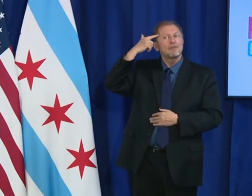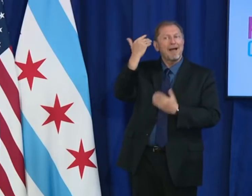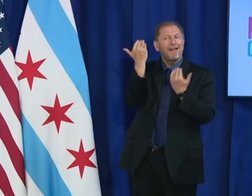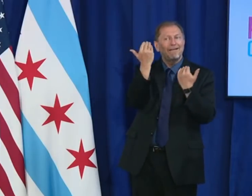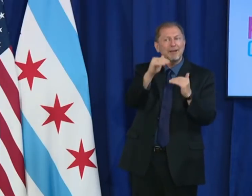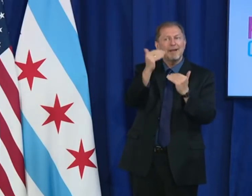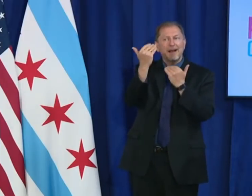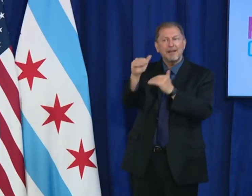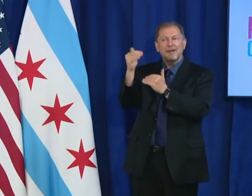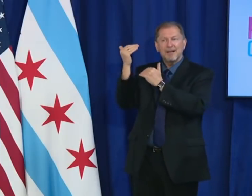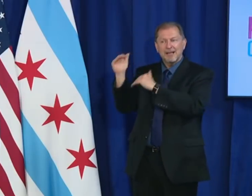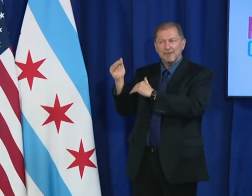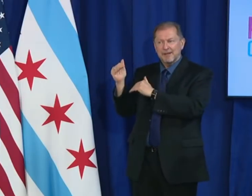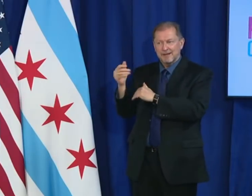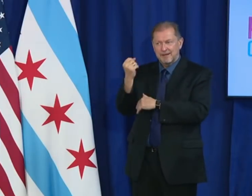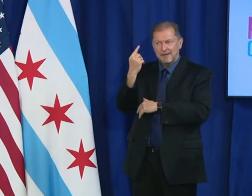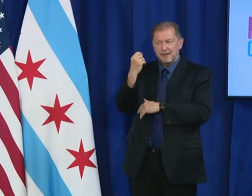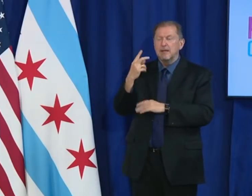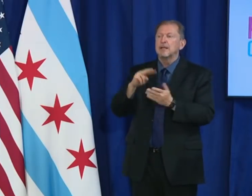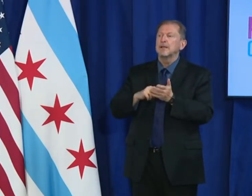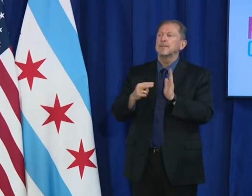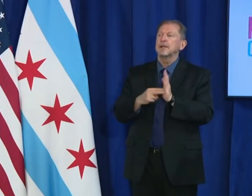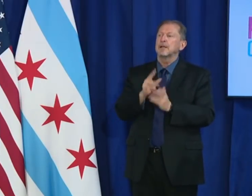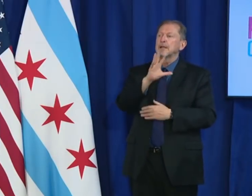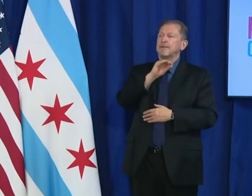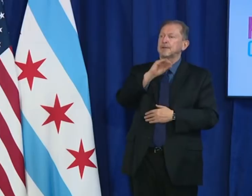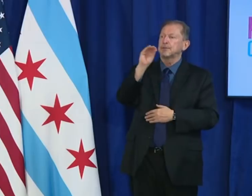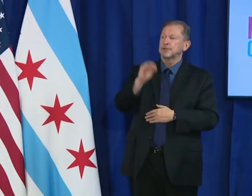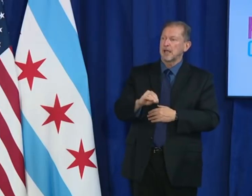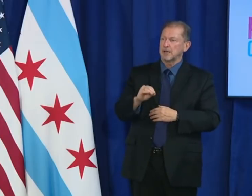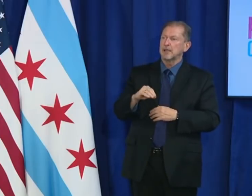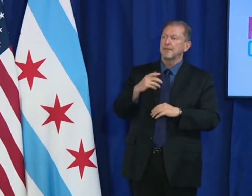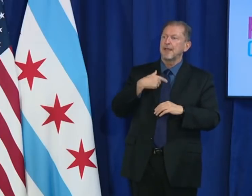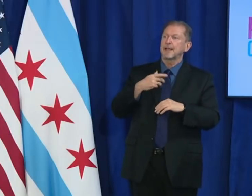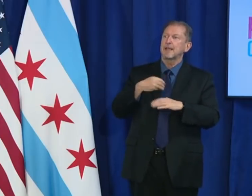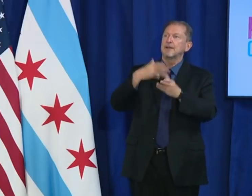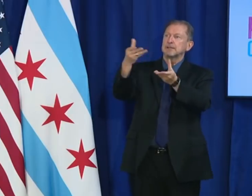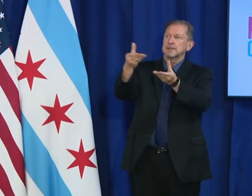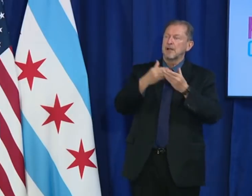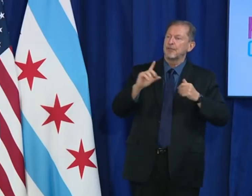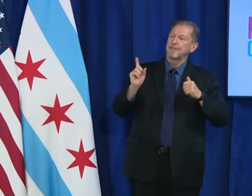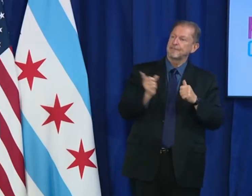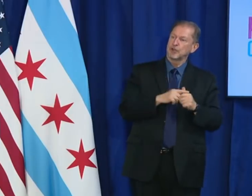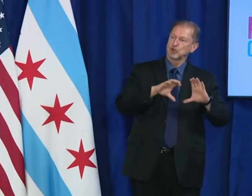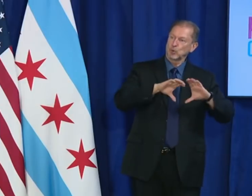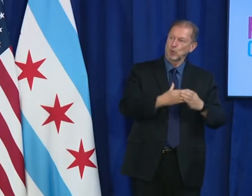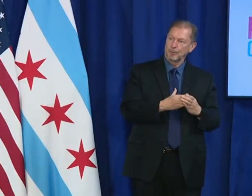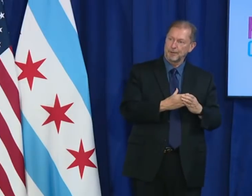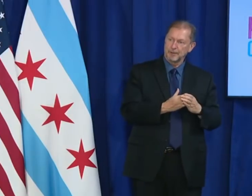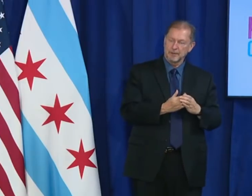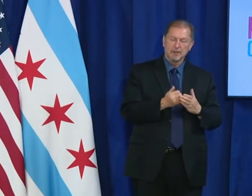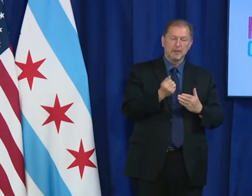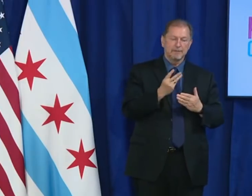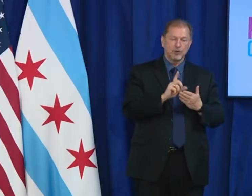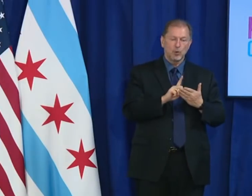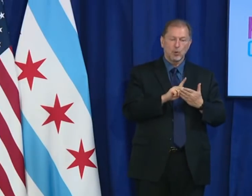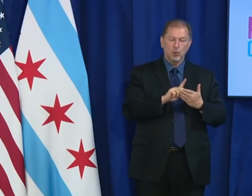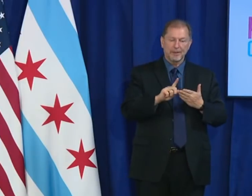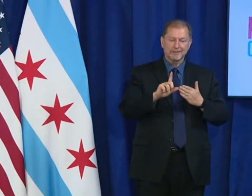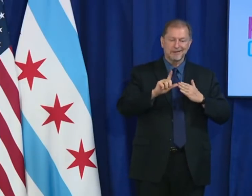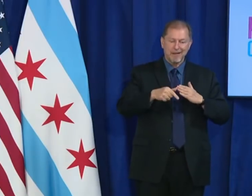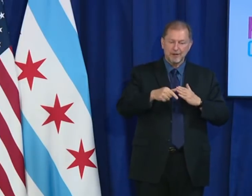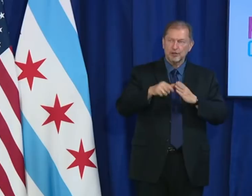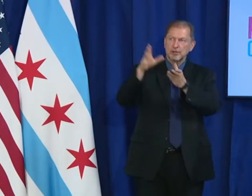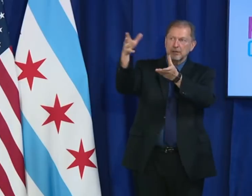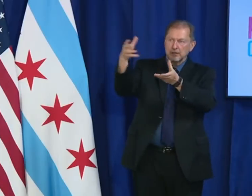a half at a time. Essentially, we would only receive the first dose all at once, and then later they would give us the amount for the